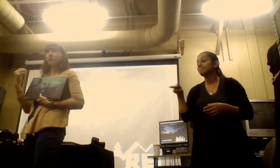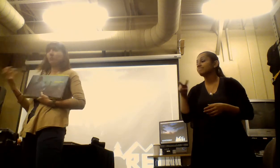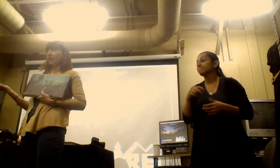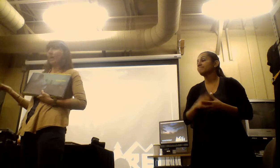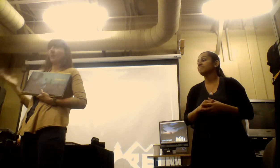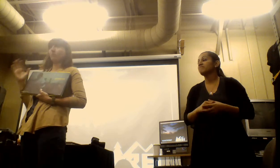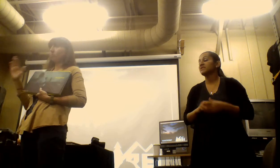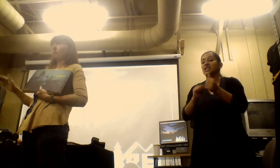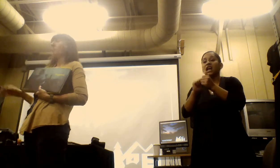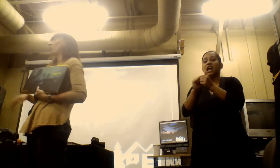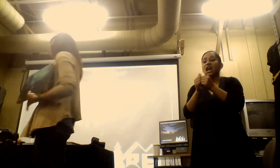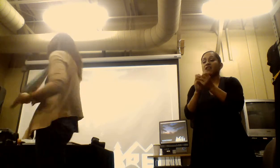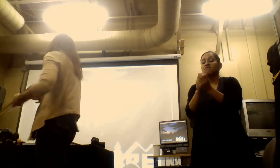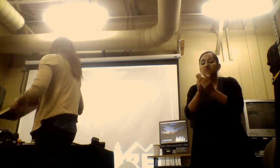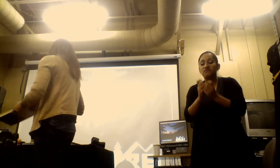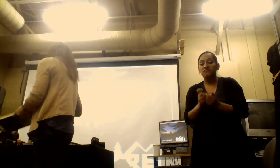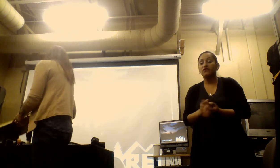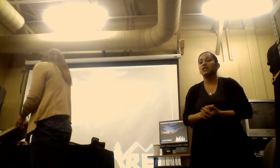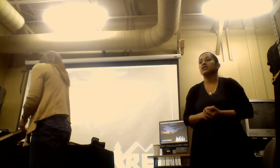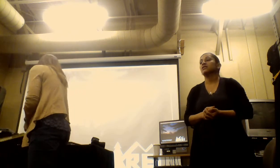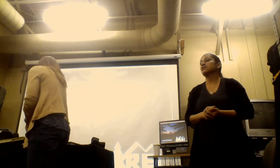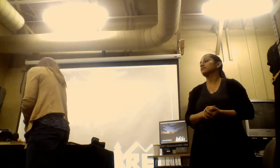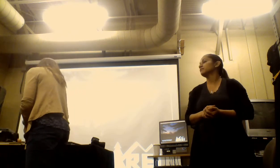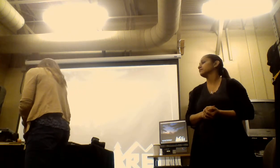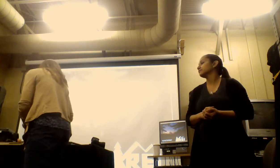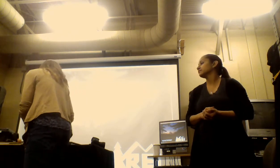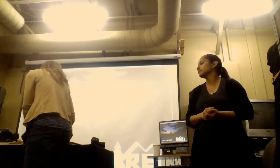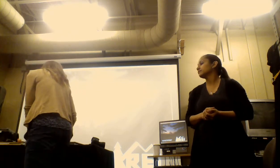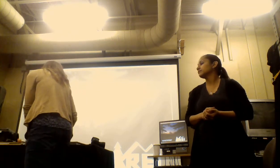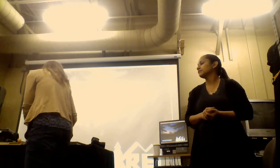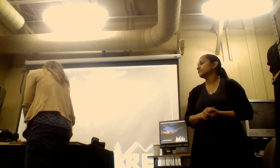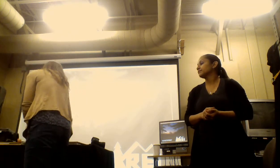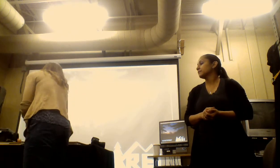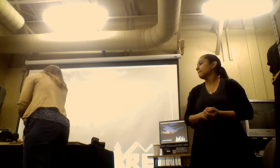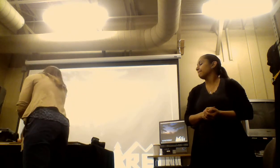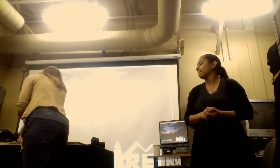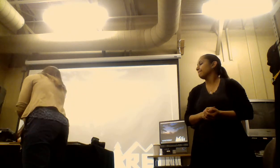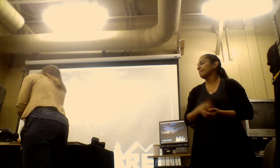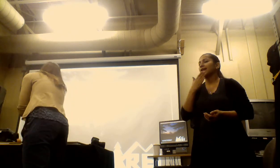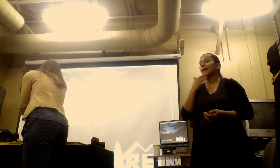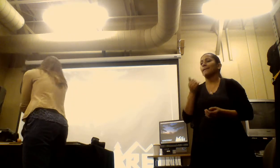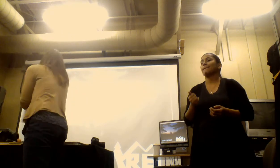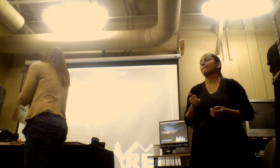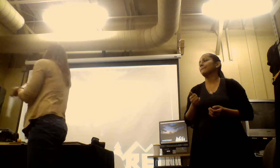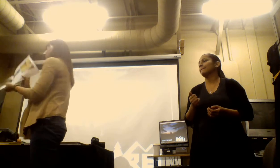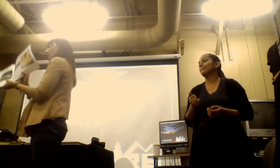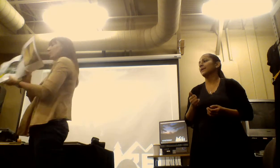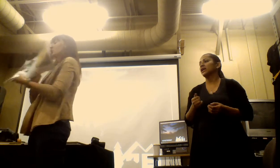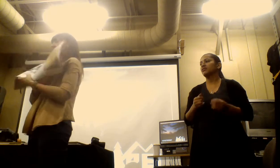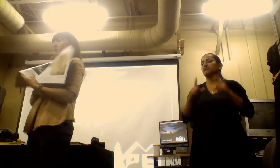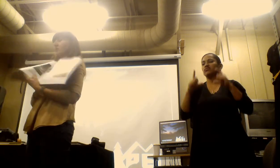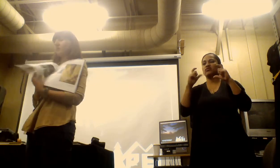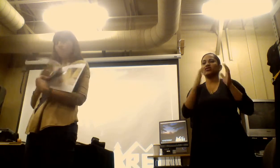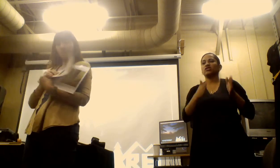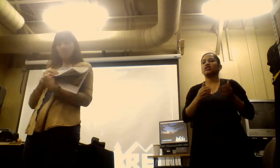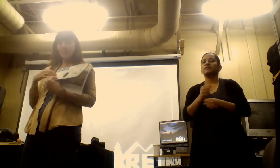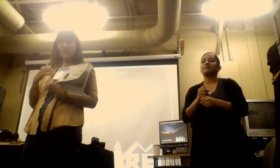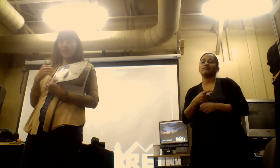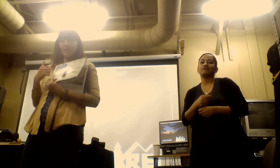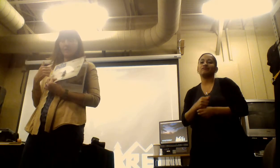and again, 100% will make you a better photographer. Just looking at